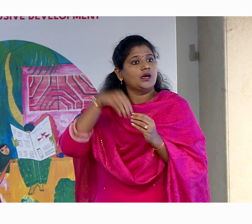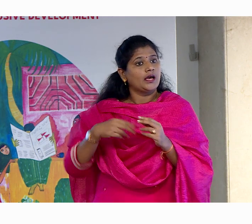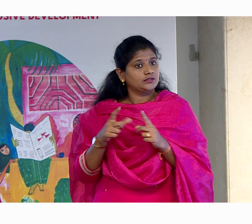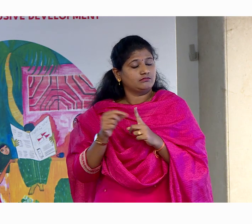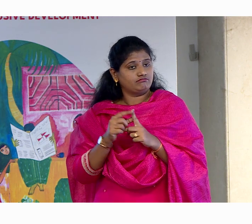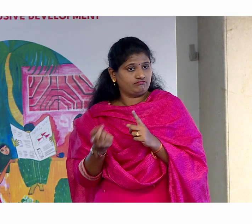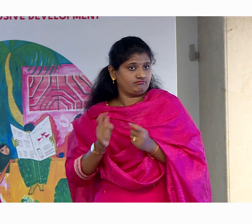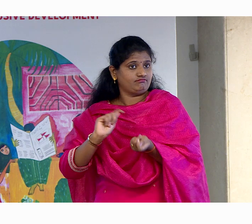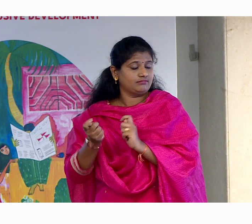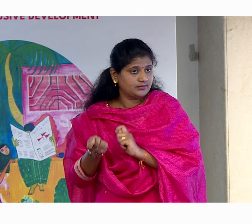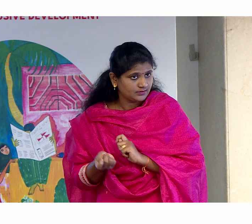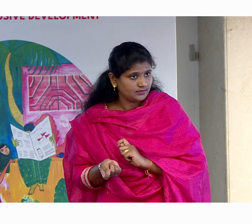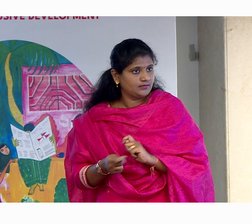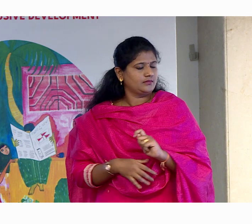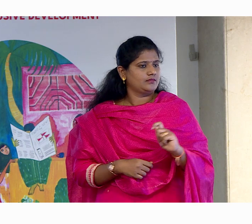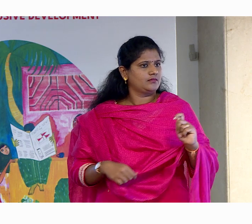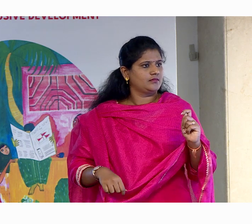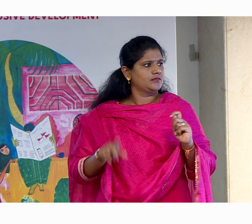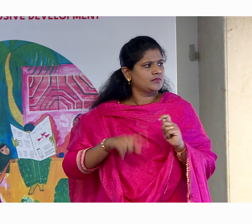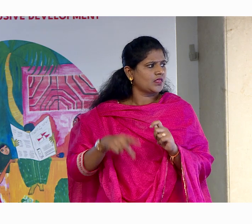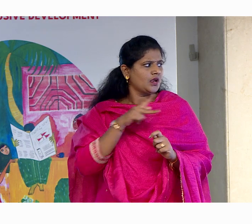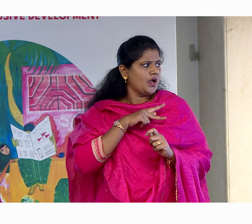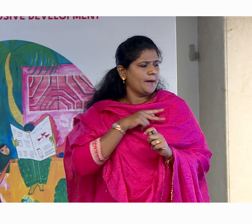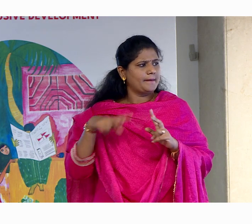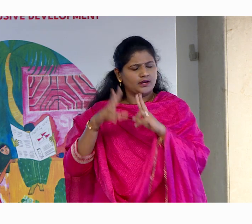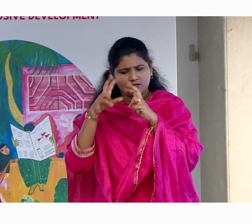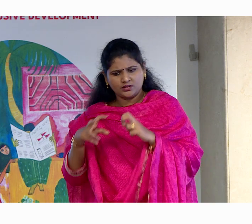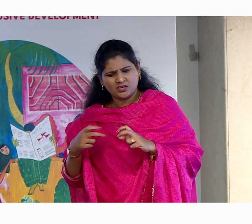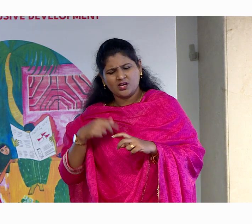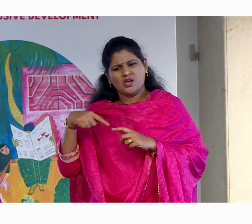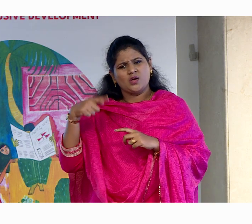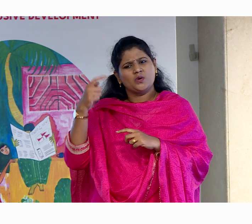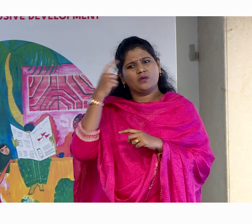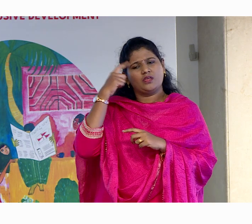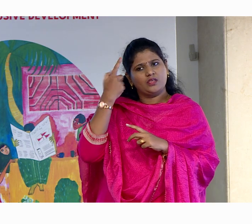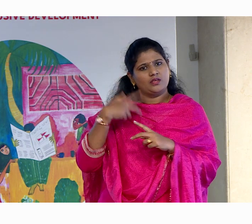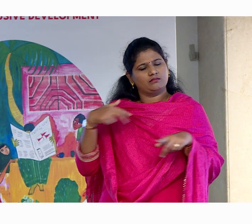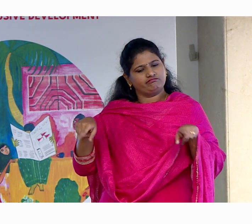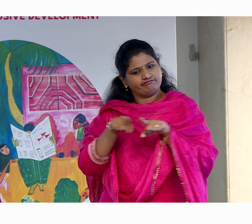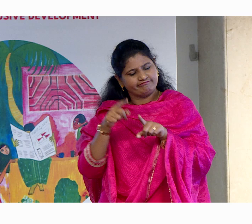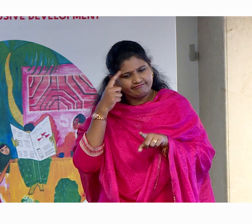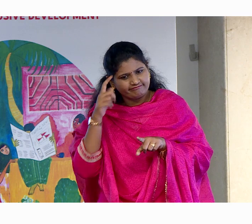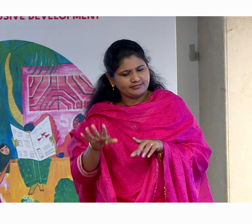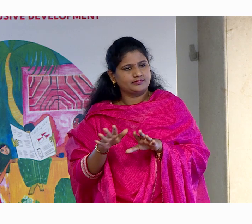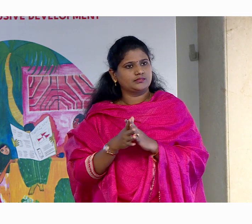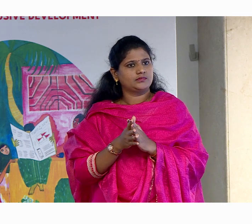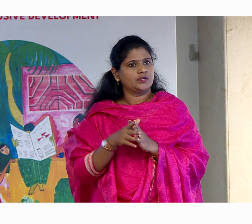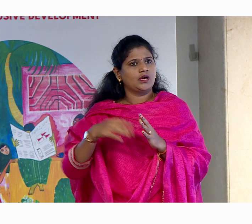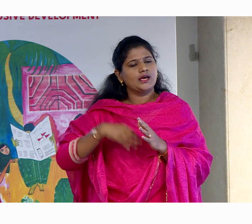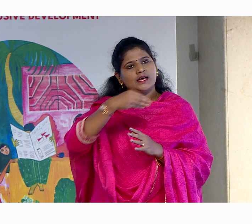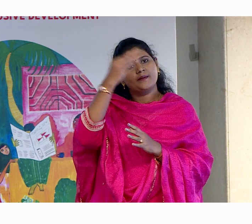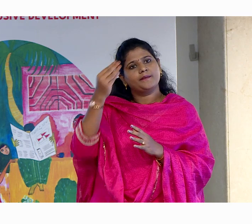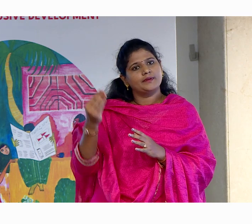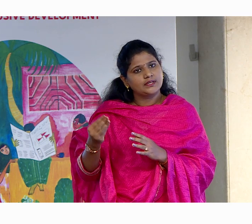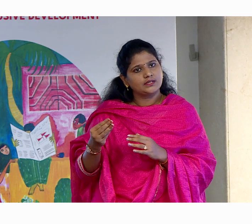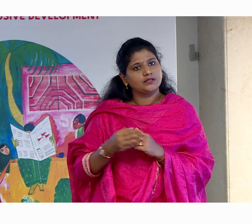another. So when you're thinking about the robustness of research, you're usually thinking about critiquing it for methods, for design. But